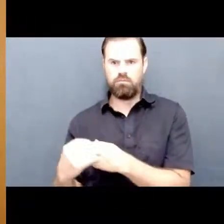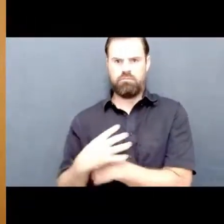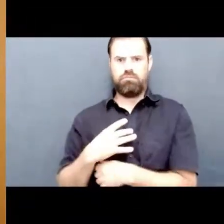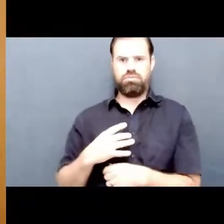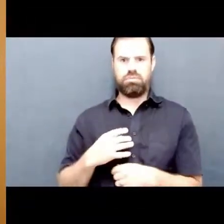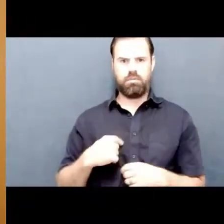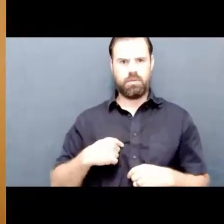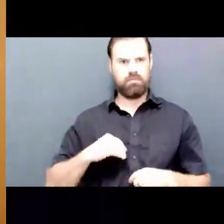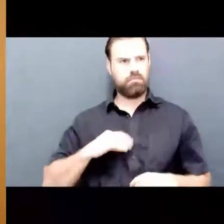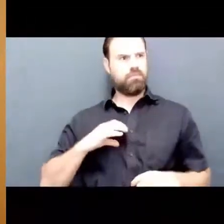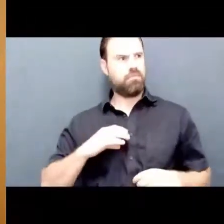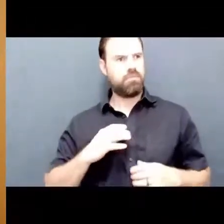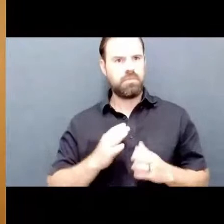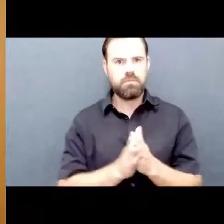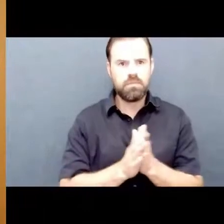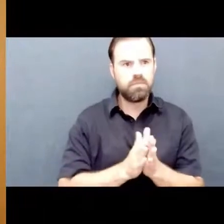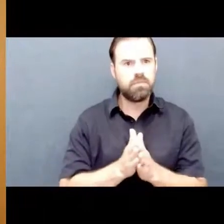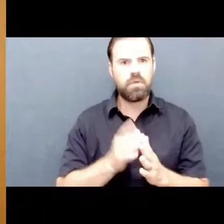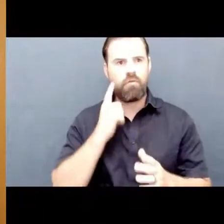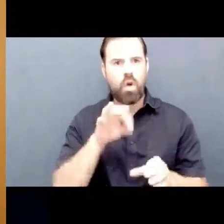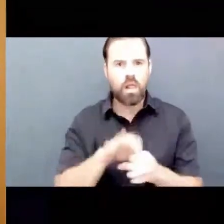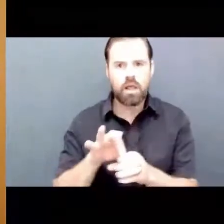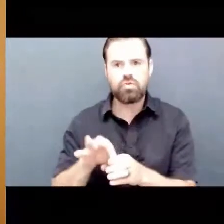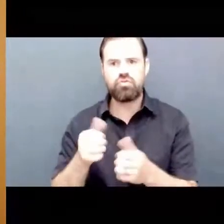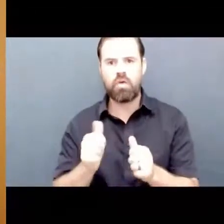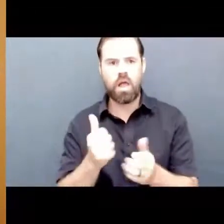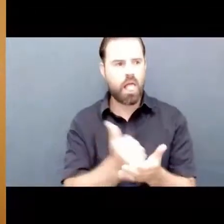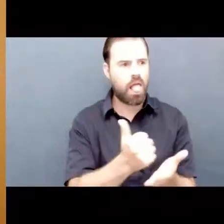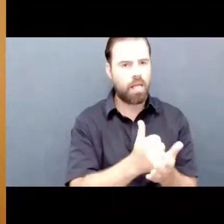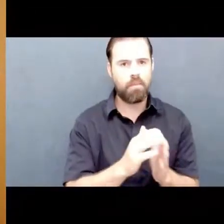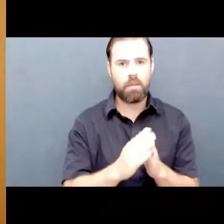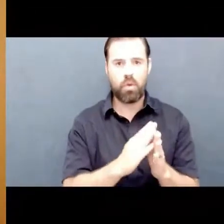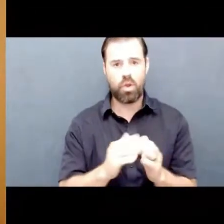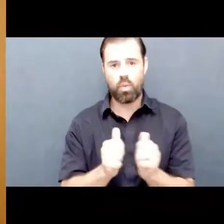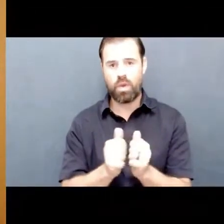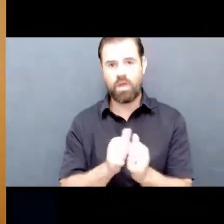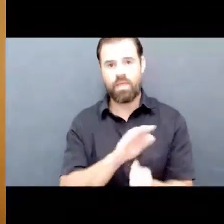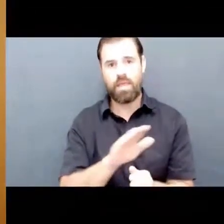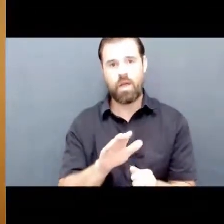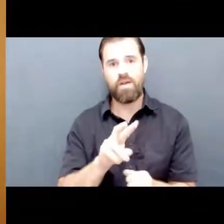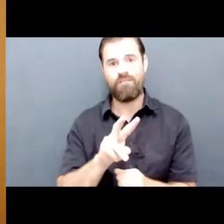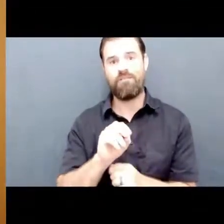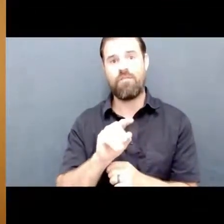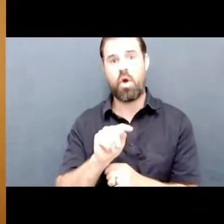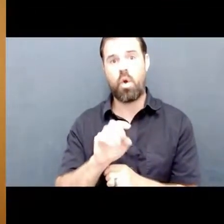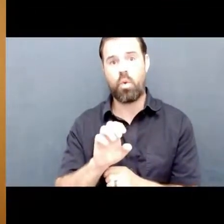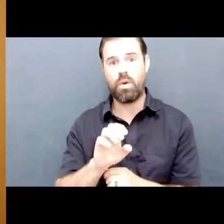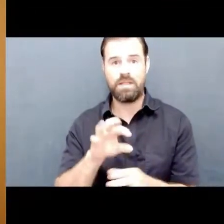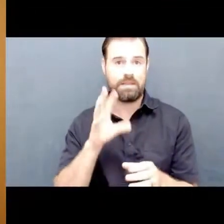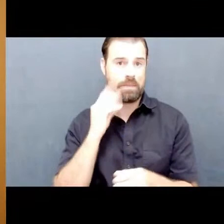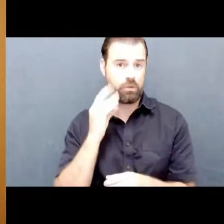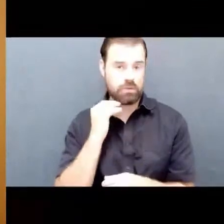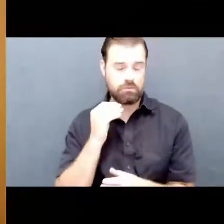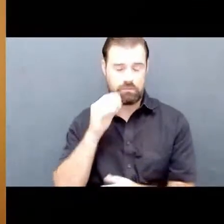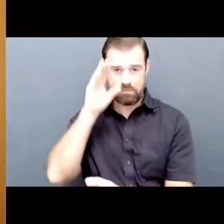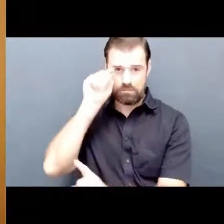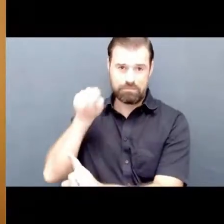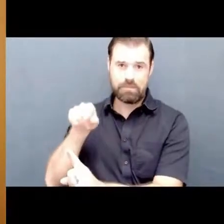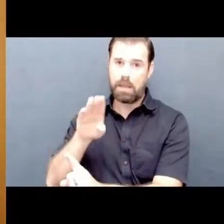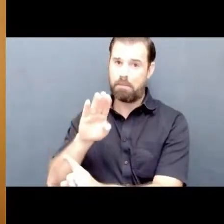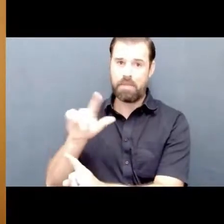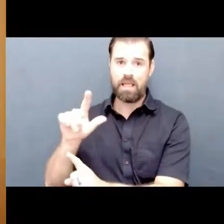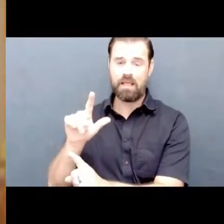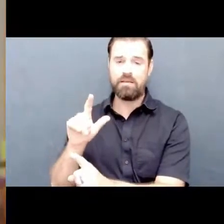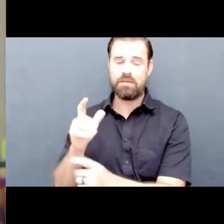process and to want to help the community with their voting experience. I think Bill is deserving of the